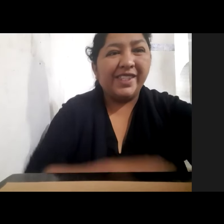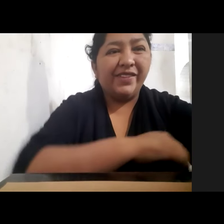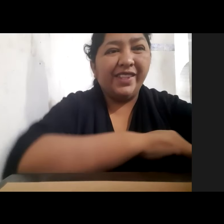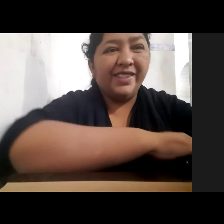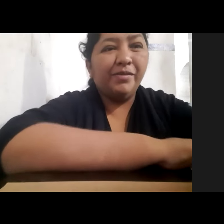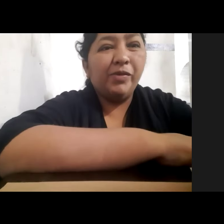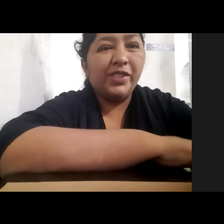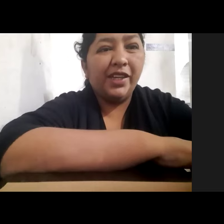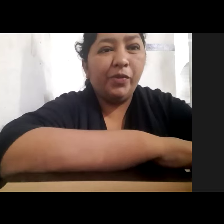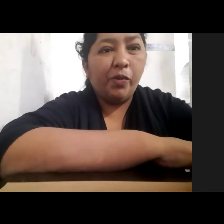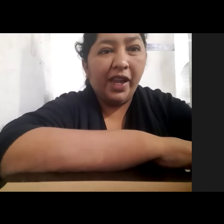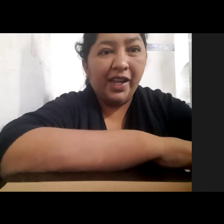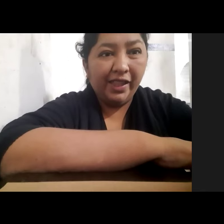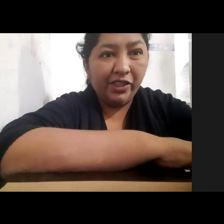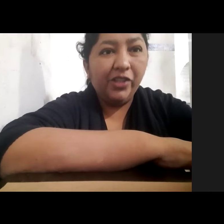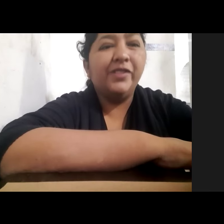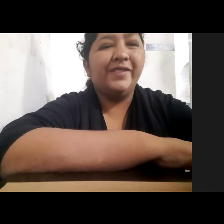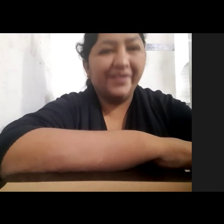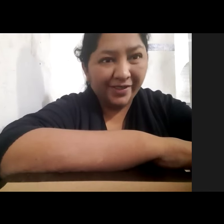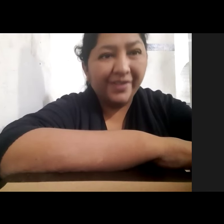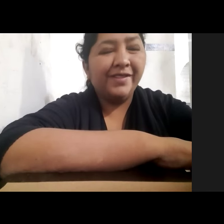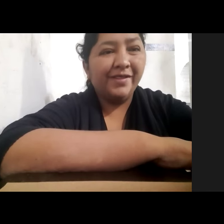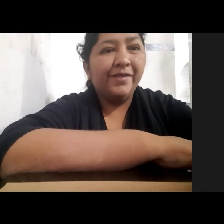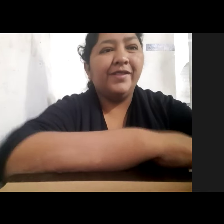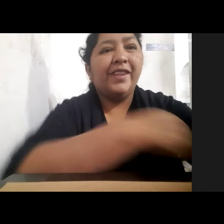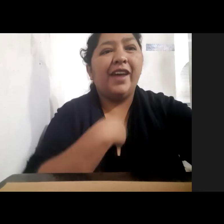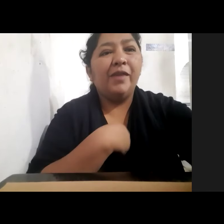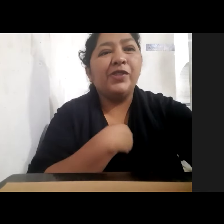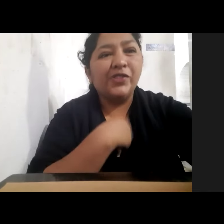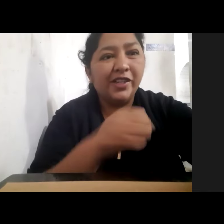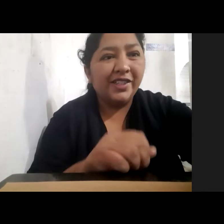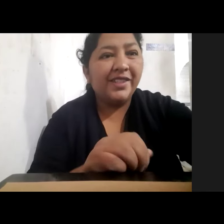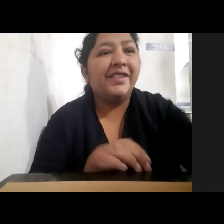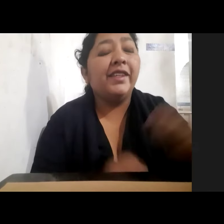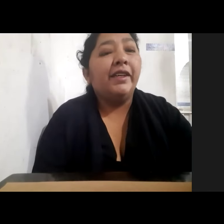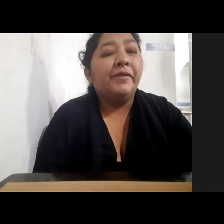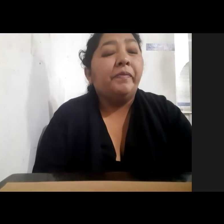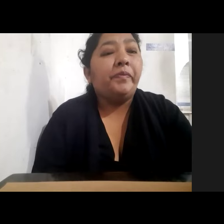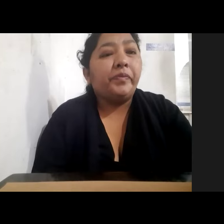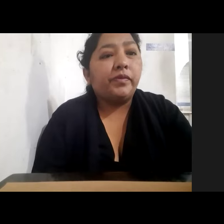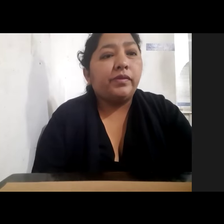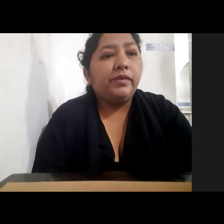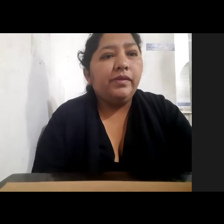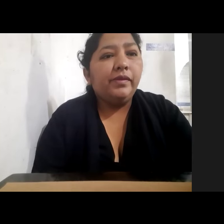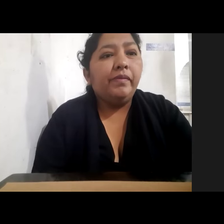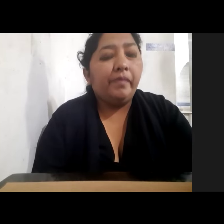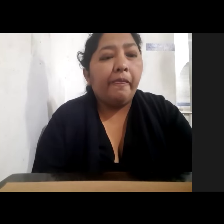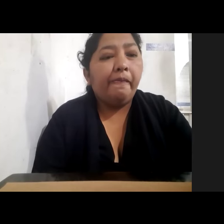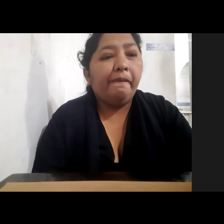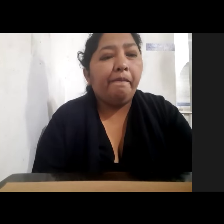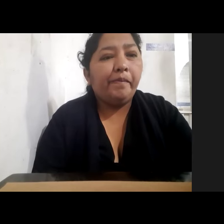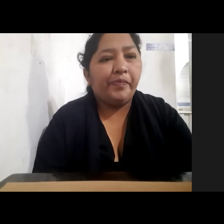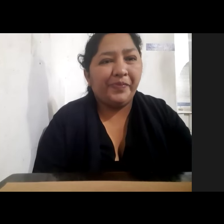Perdón, está bien. Vamos a ir un poco más lento. That is okay. I will wait. Okay. Thank you, Thelma, for